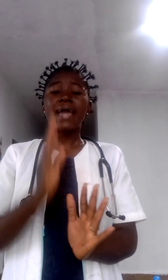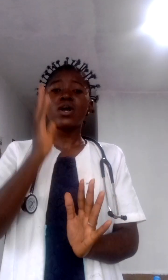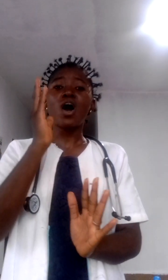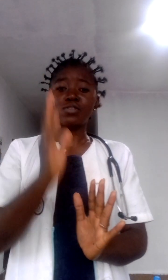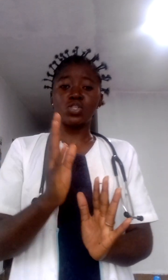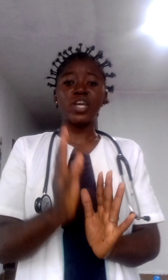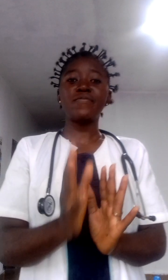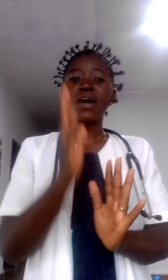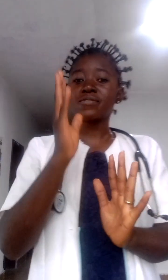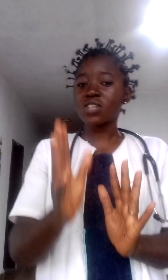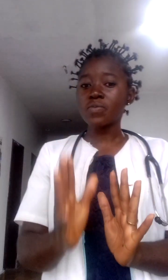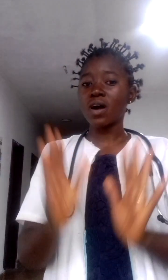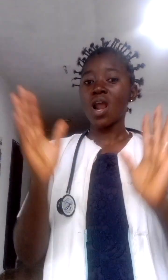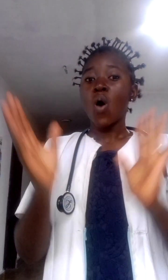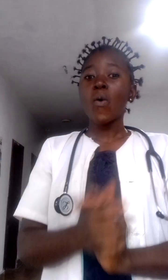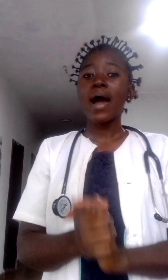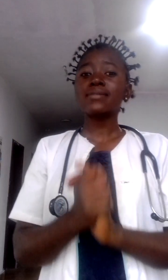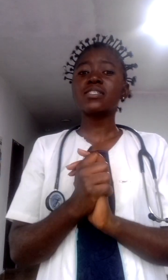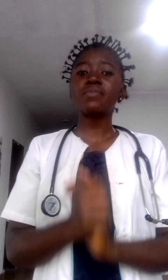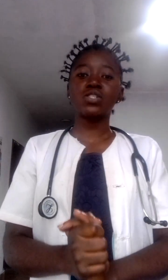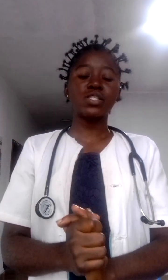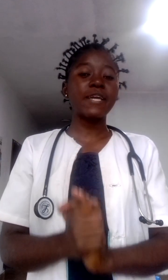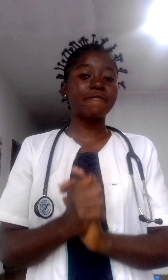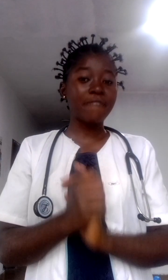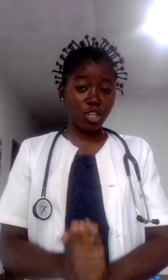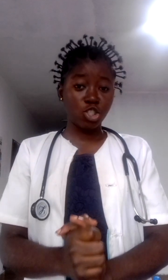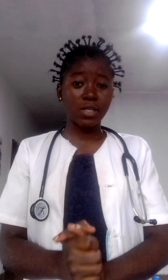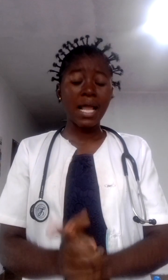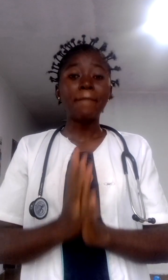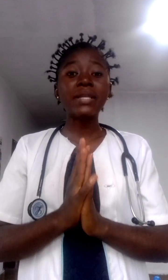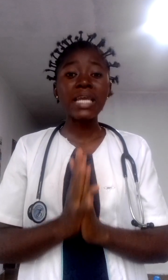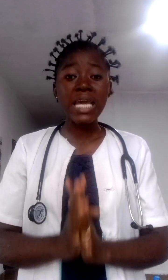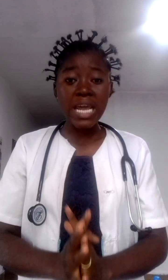And also, if you have someone who has this measles infection, please